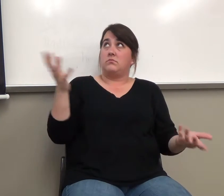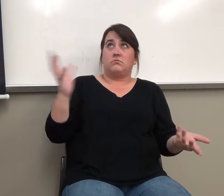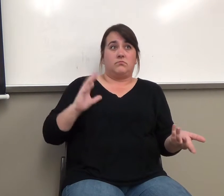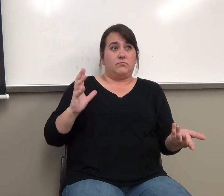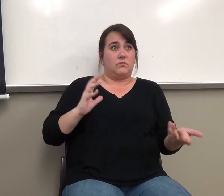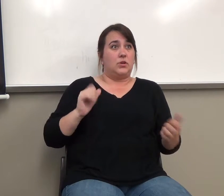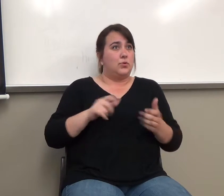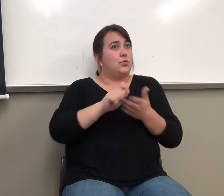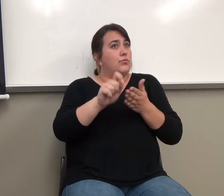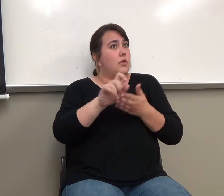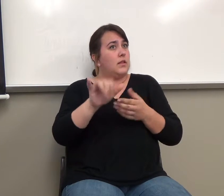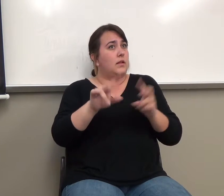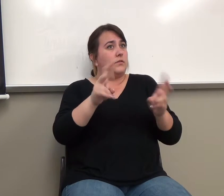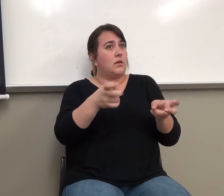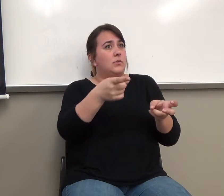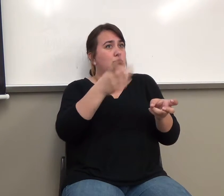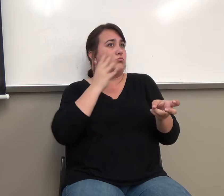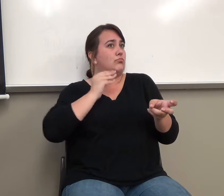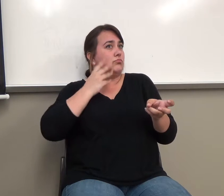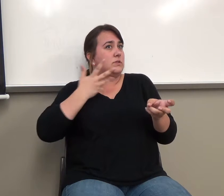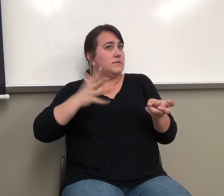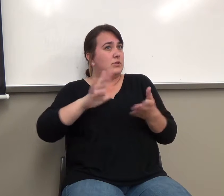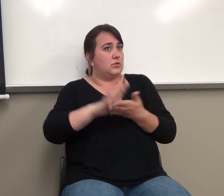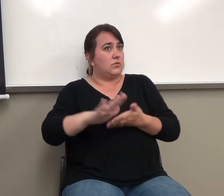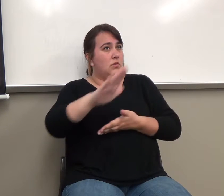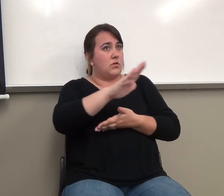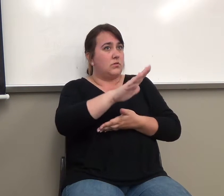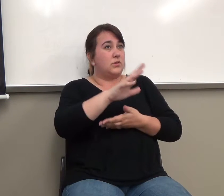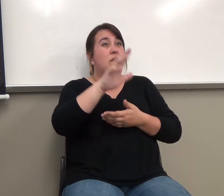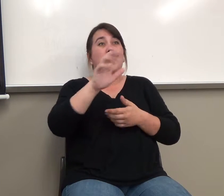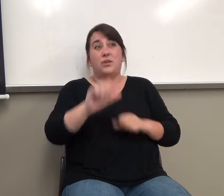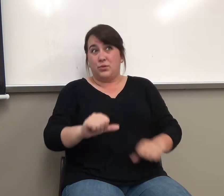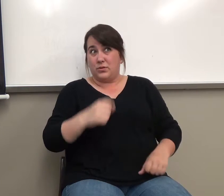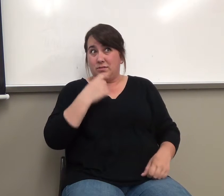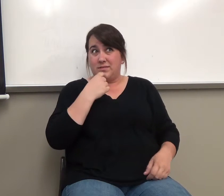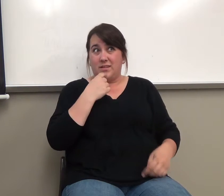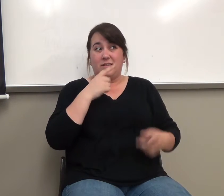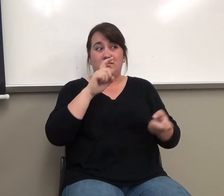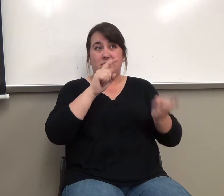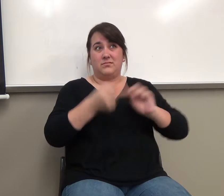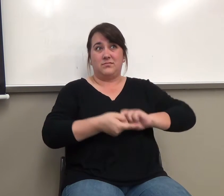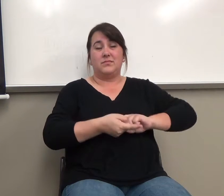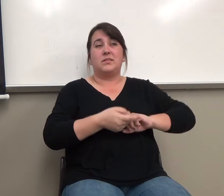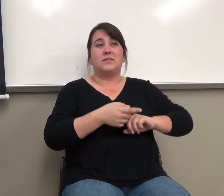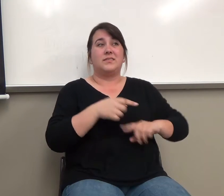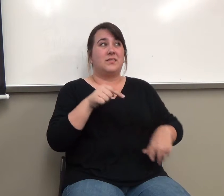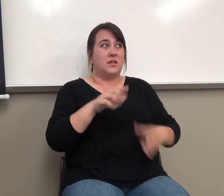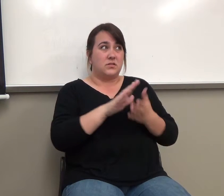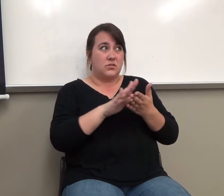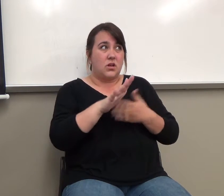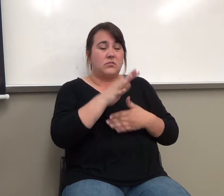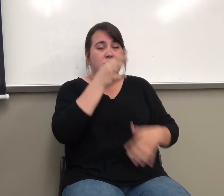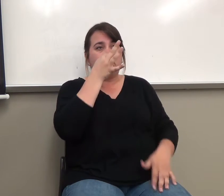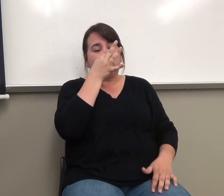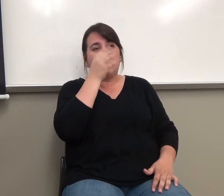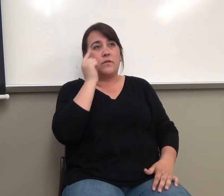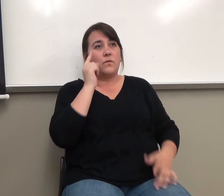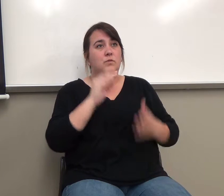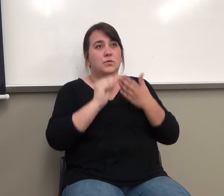experience. Okay. You can turn it around. You can argue the other. You can always argue the other way. In a number of ways,